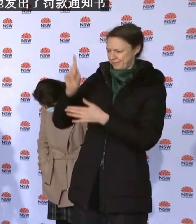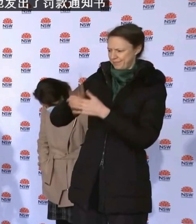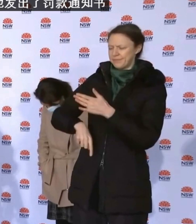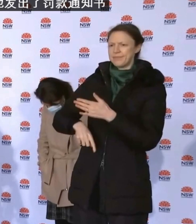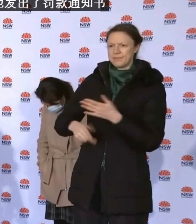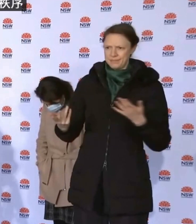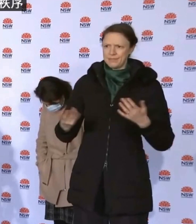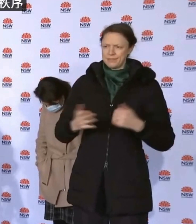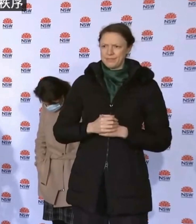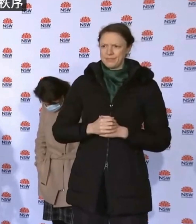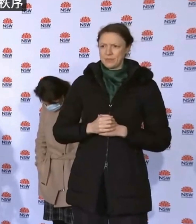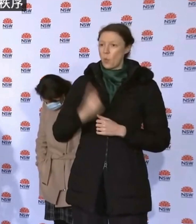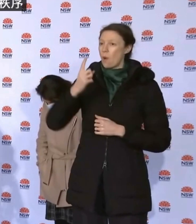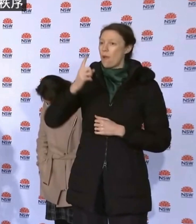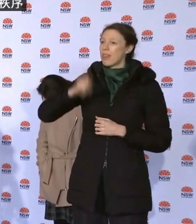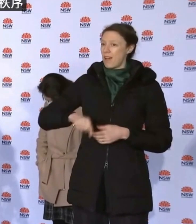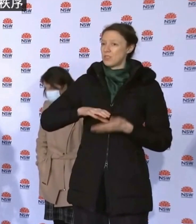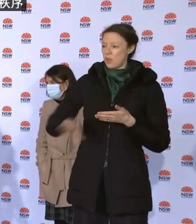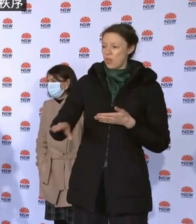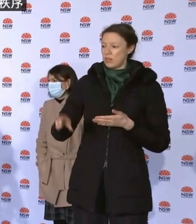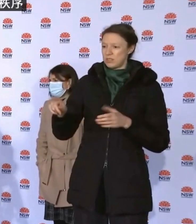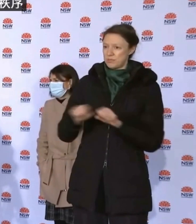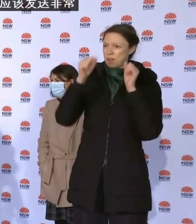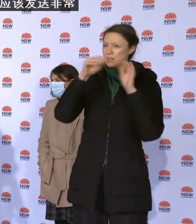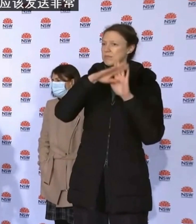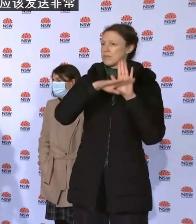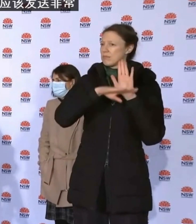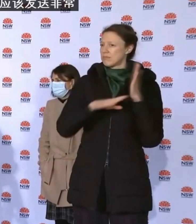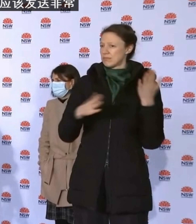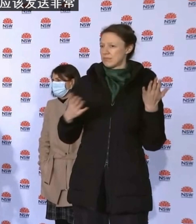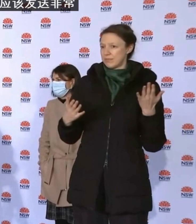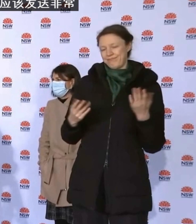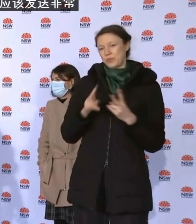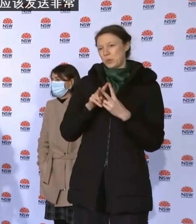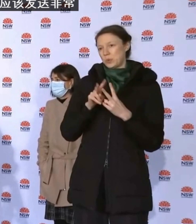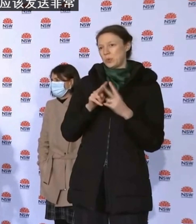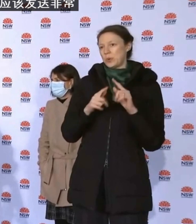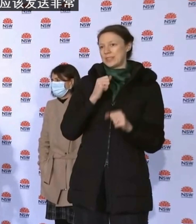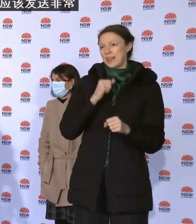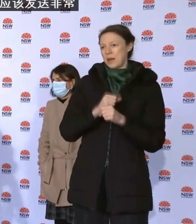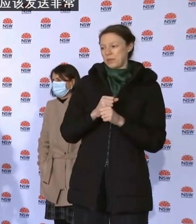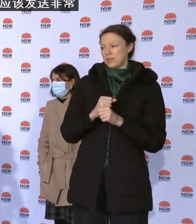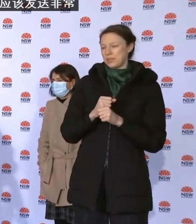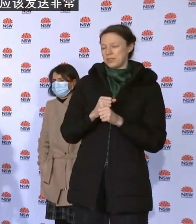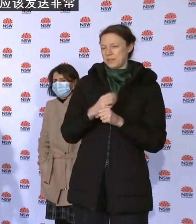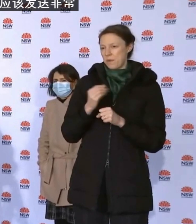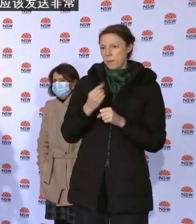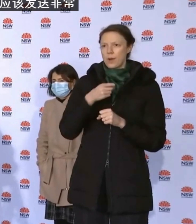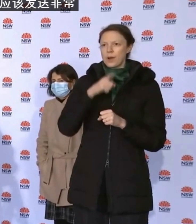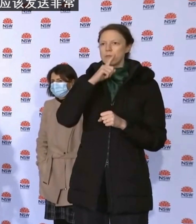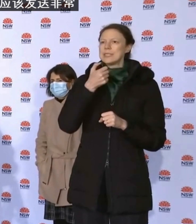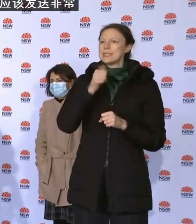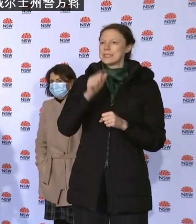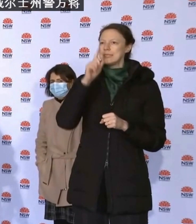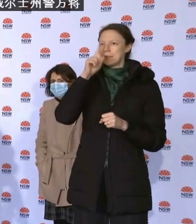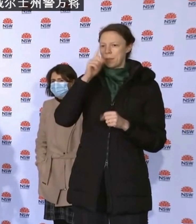a penalty notice for $1,000 for breaching the public health order. Just two examples of the 160 notices that are issued that